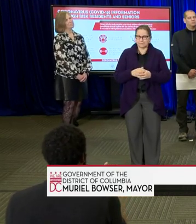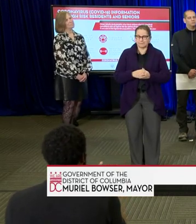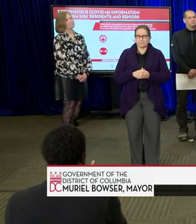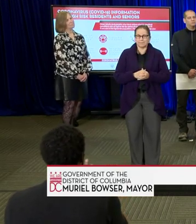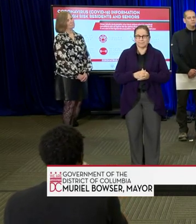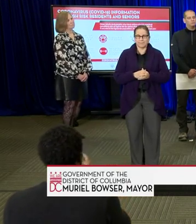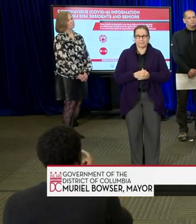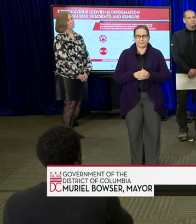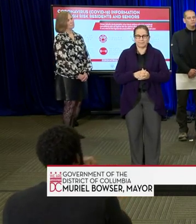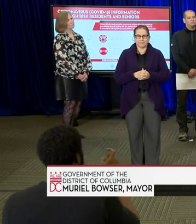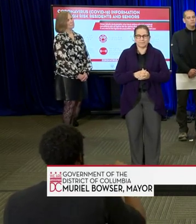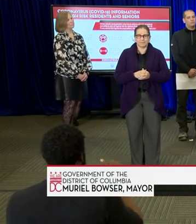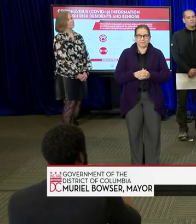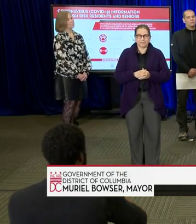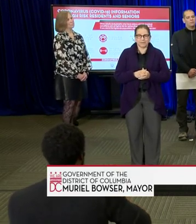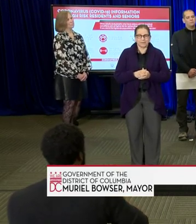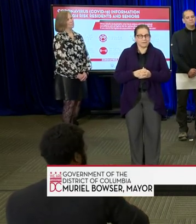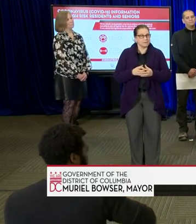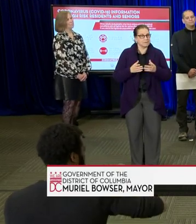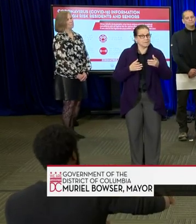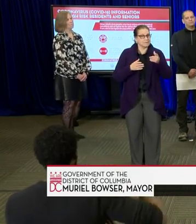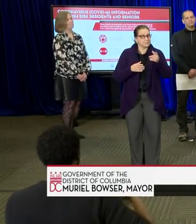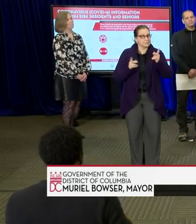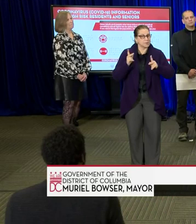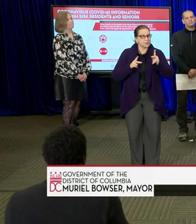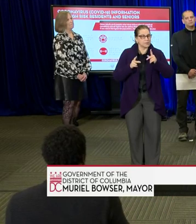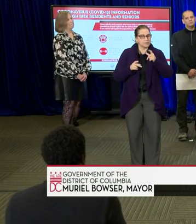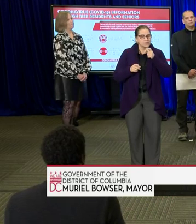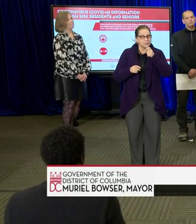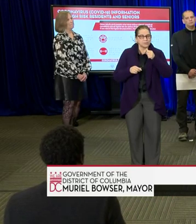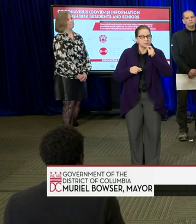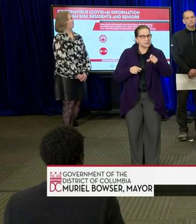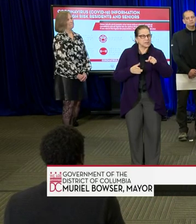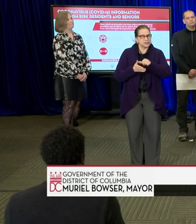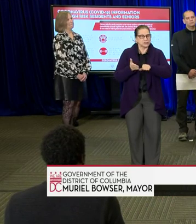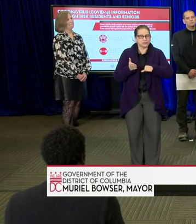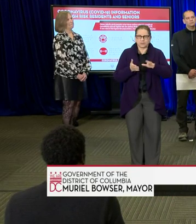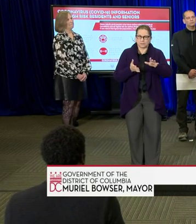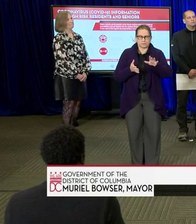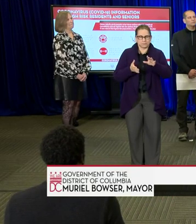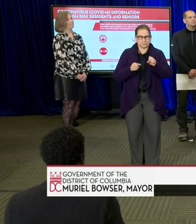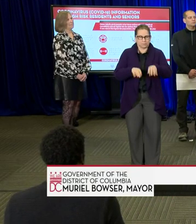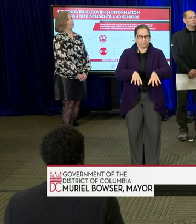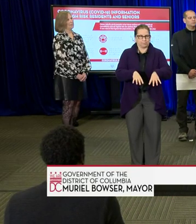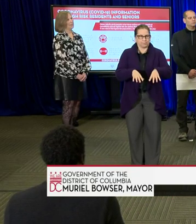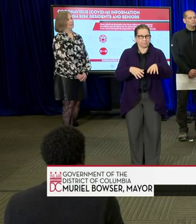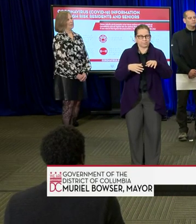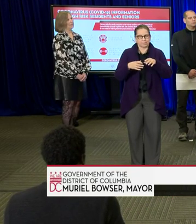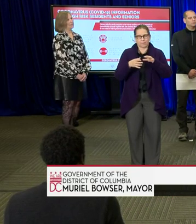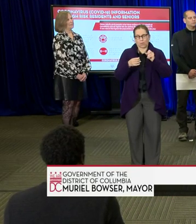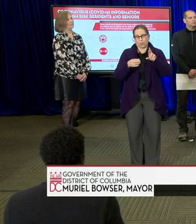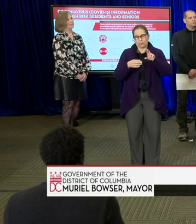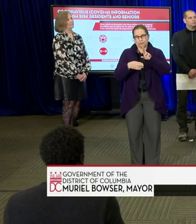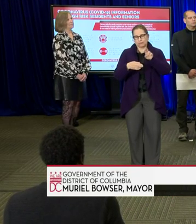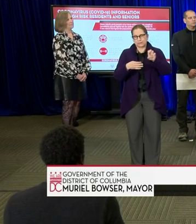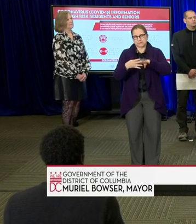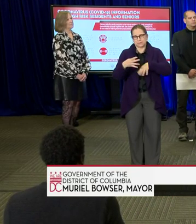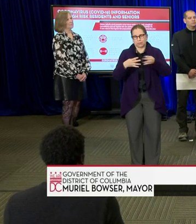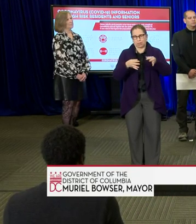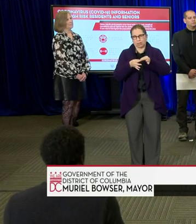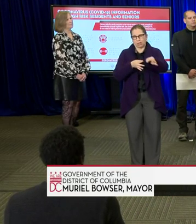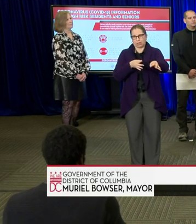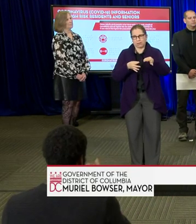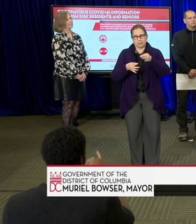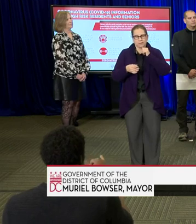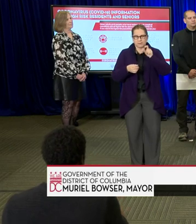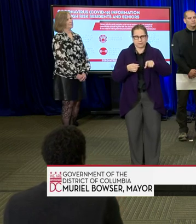in a really good position as it relates to the current admissions in the hospitals and healthcare facilities, and volume in the emergency